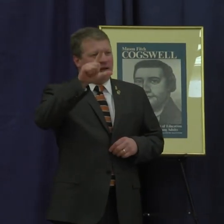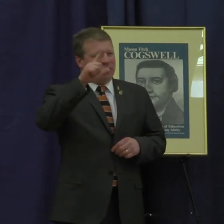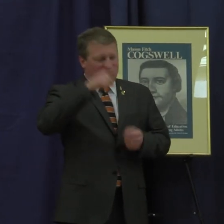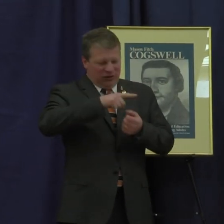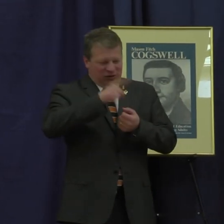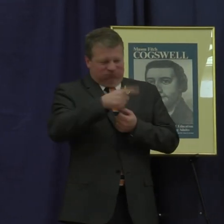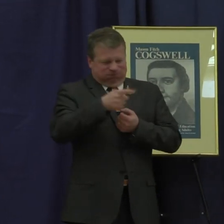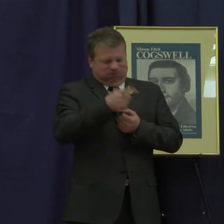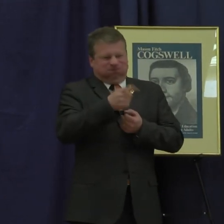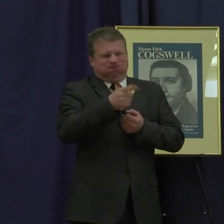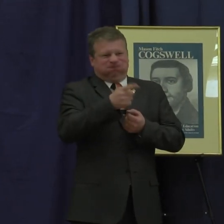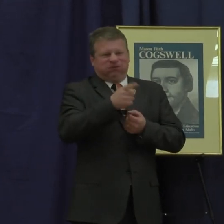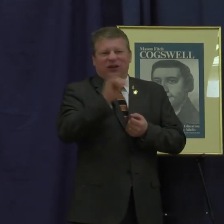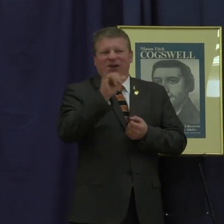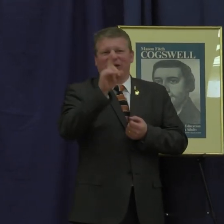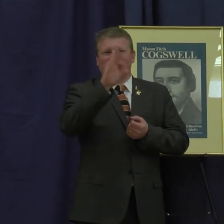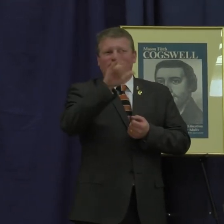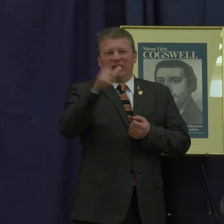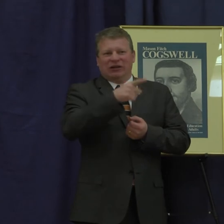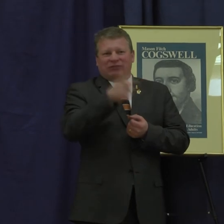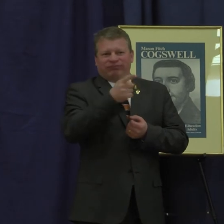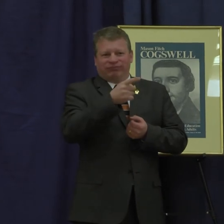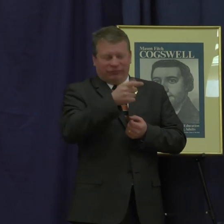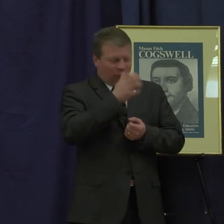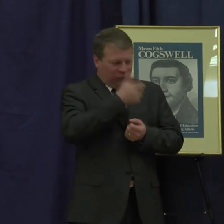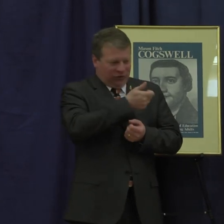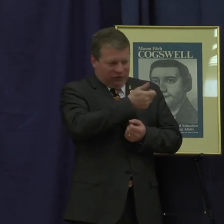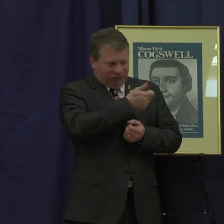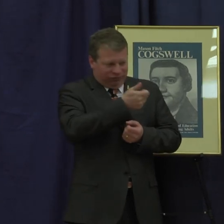He's using a Dremel. It's kind of like a drill.